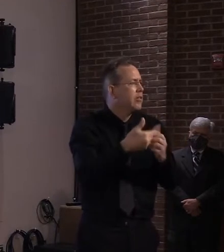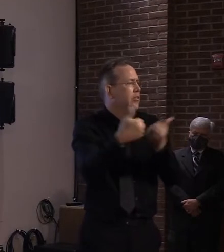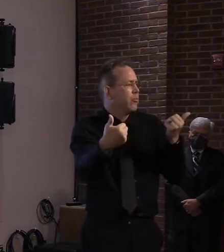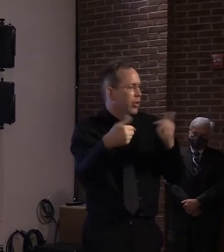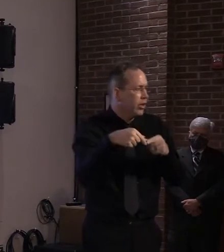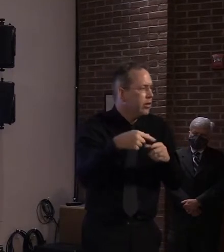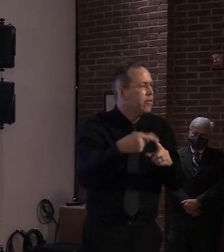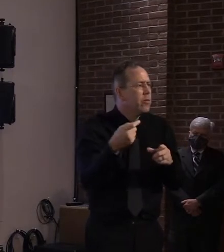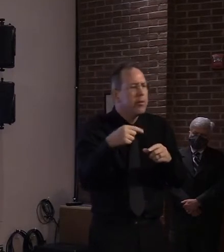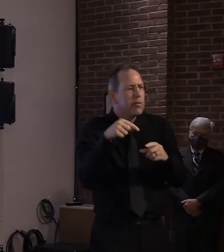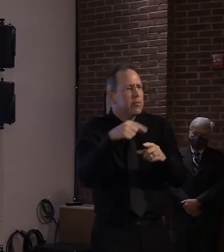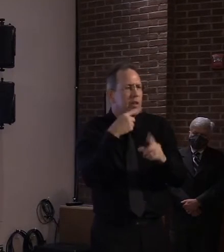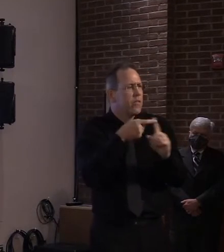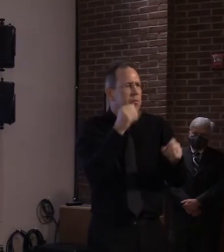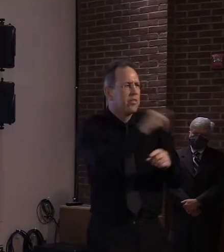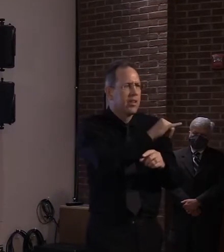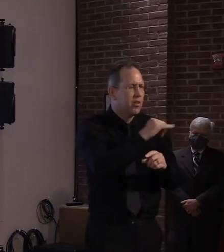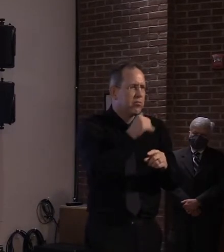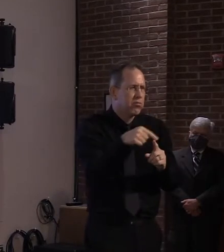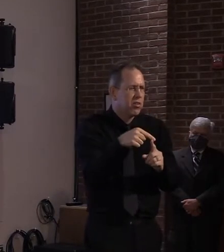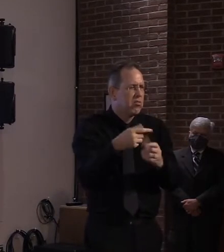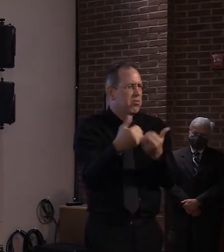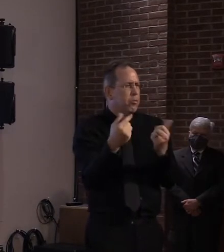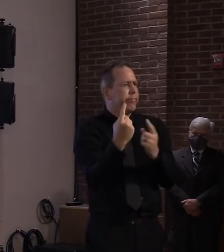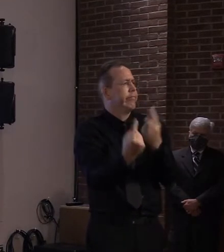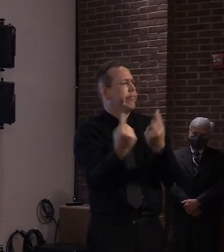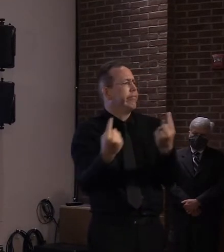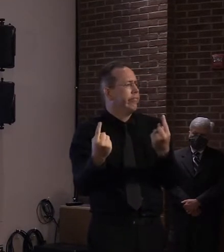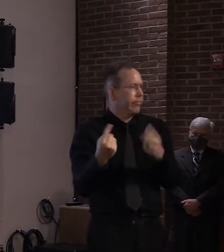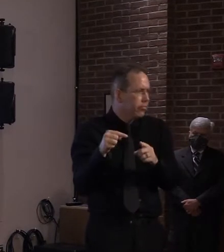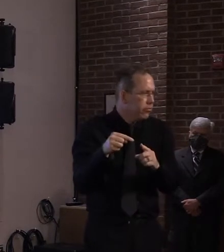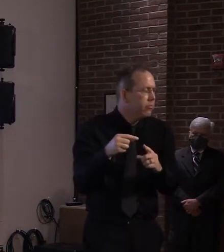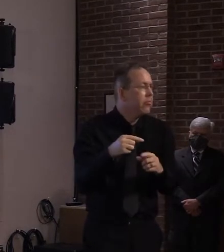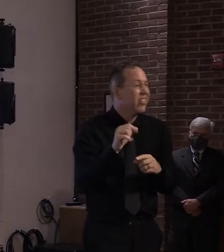outbreaks. This 10 cases is in the setting, though,